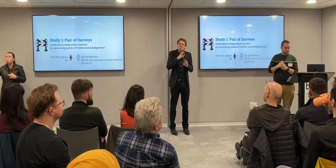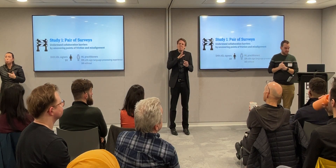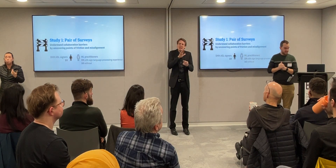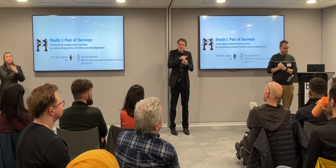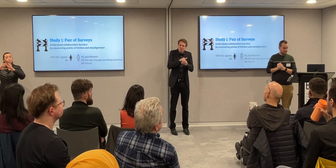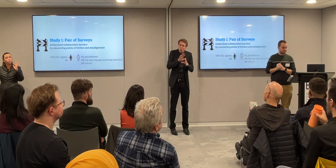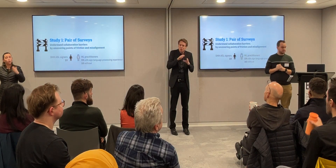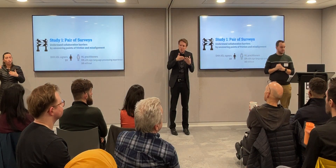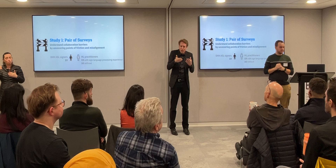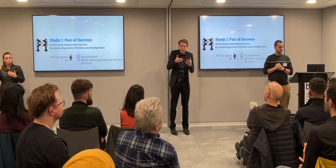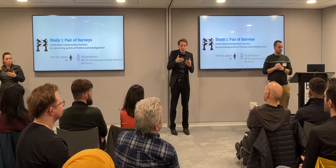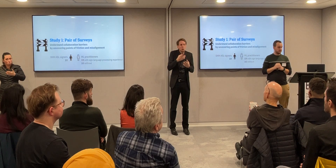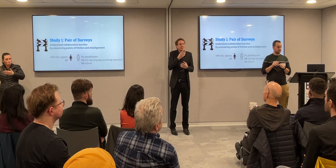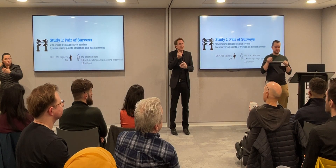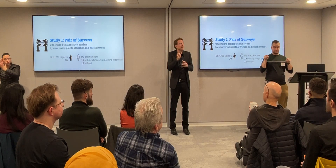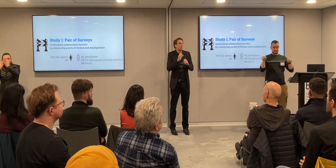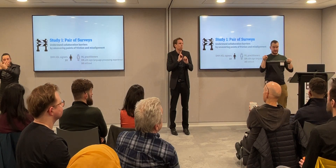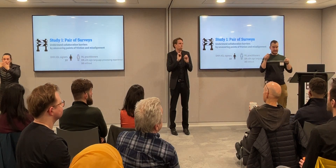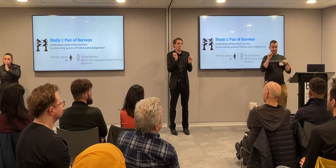not.